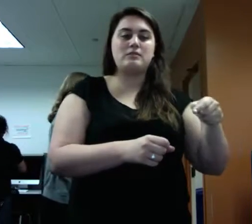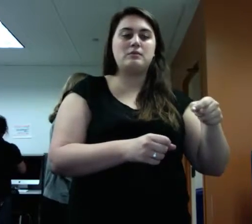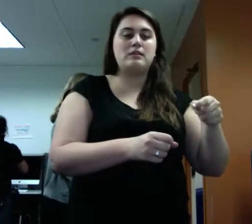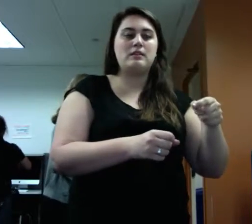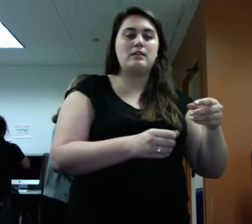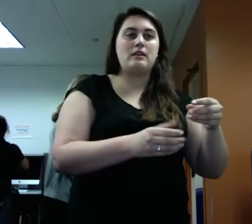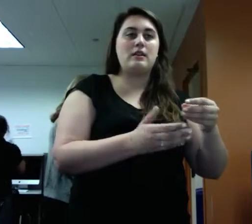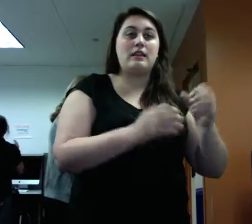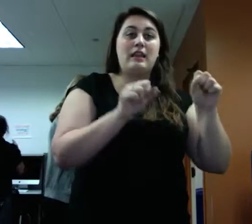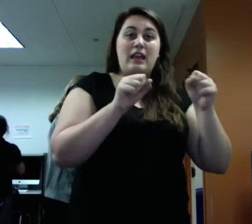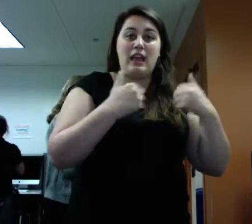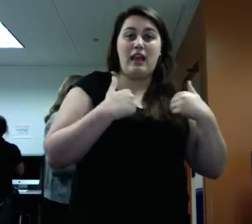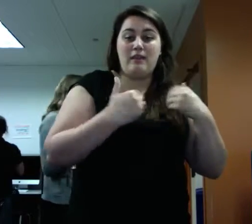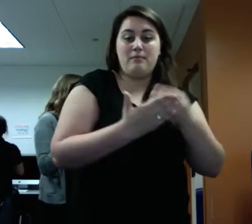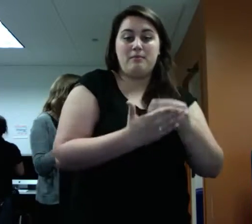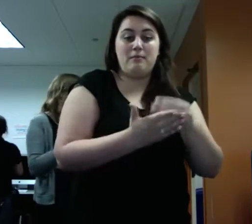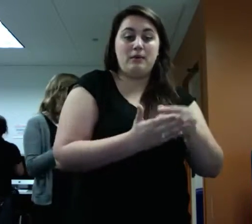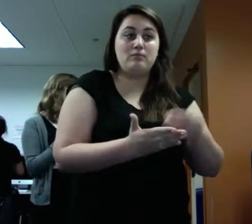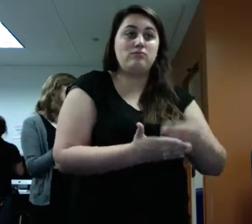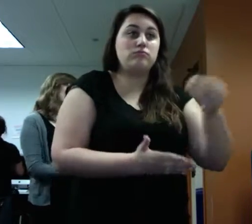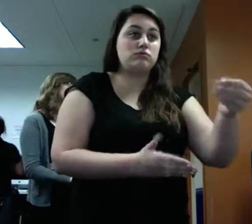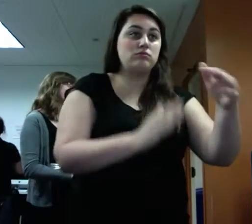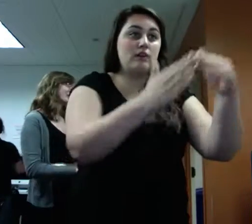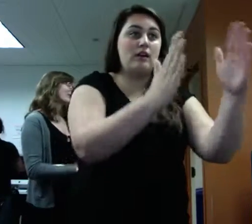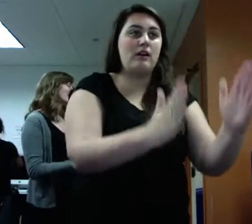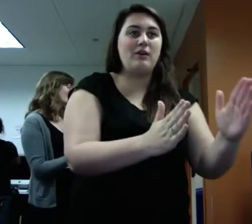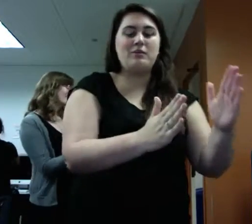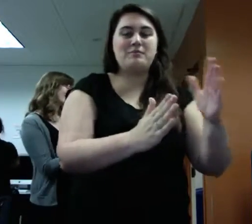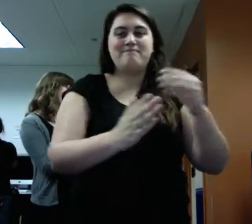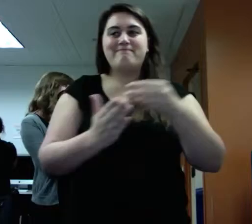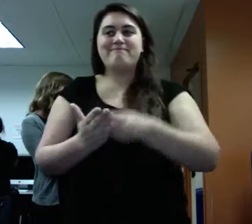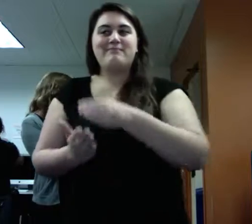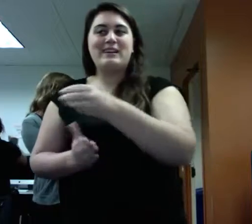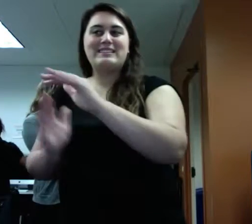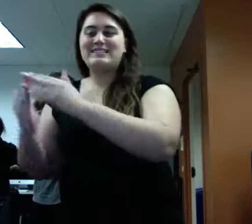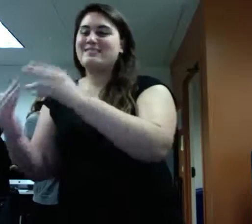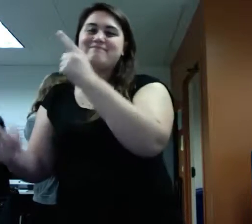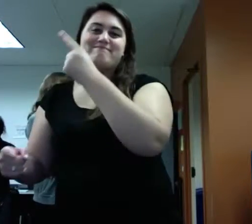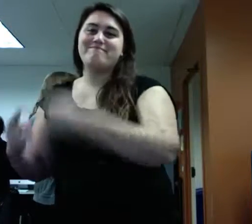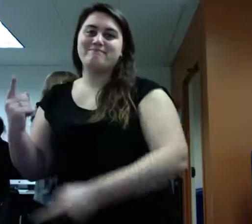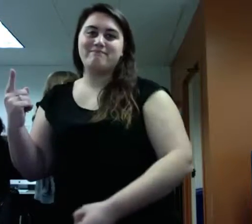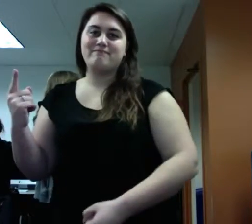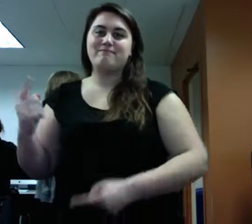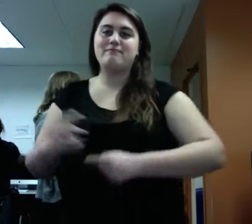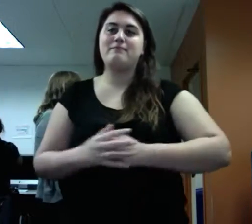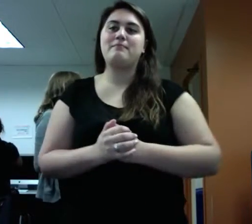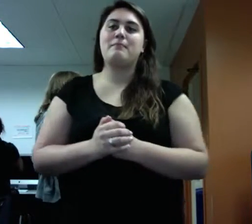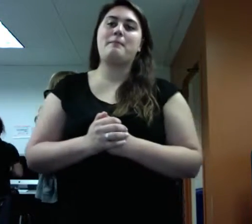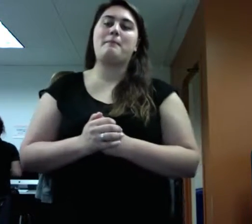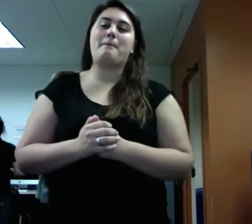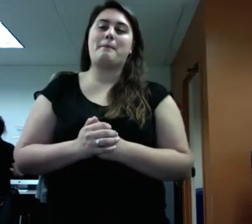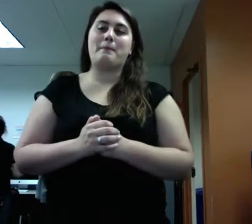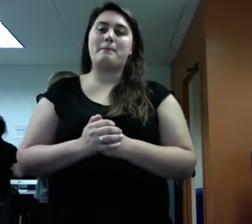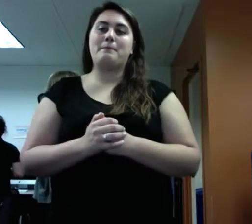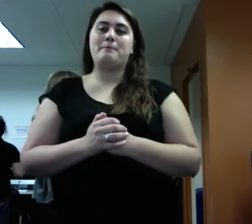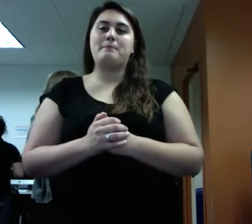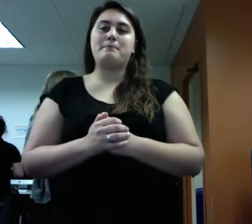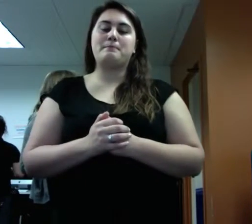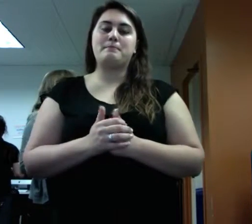In 1950, 57% of the urban population lived in the central cities. So in 1950,